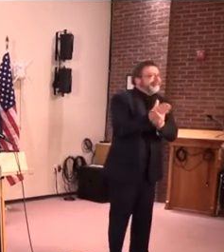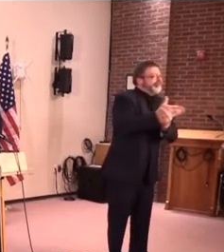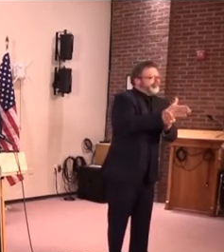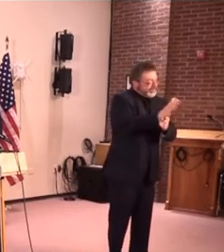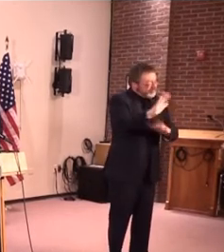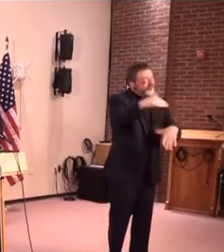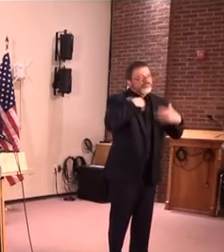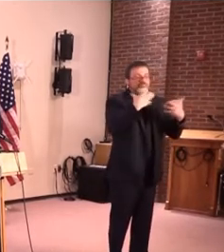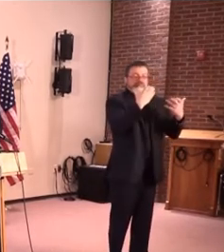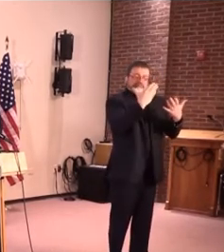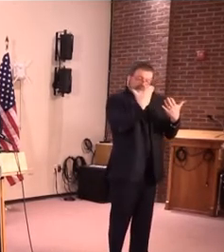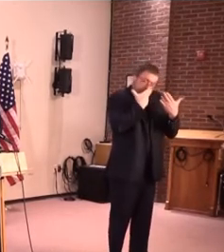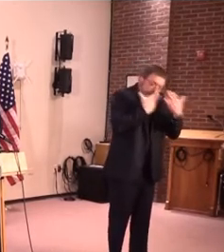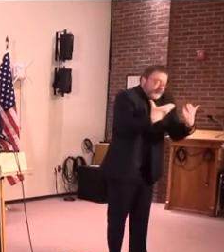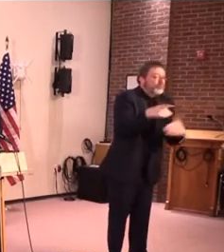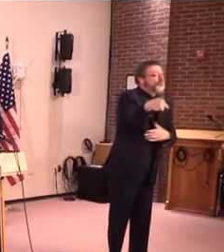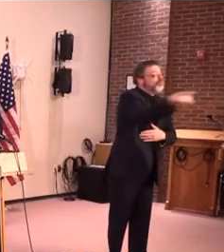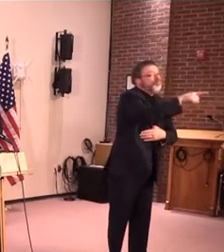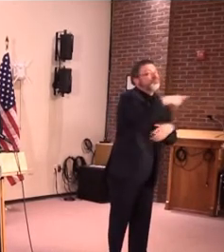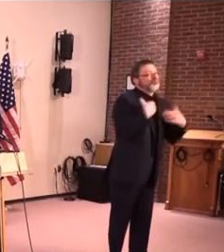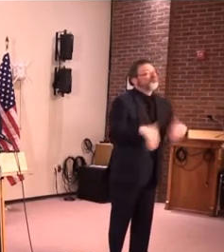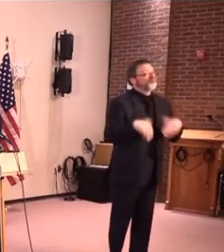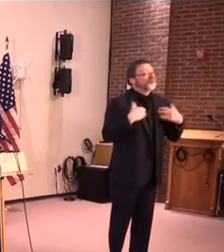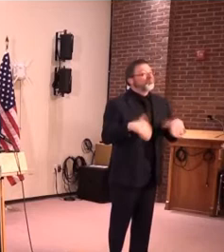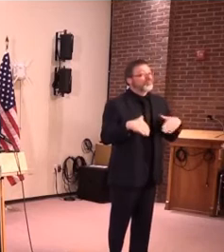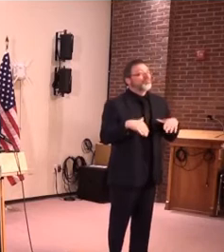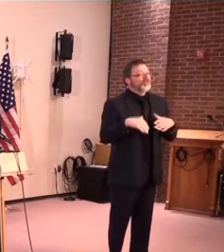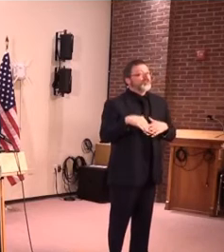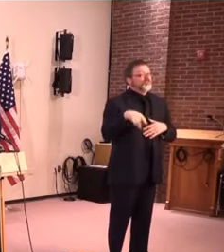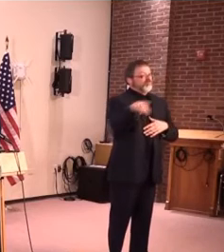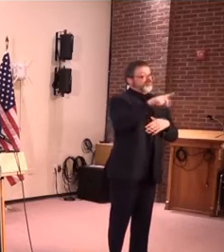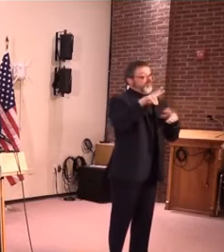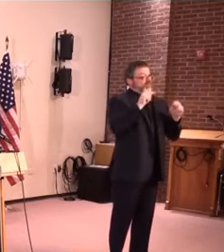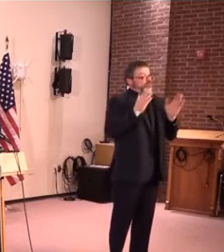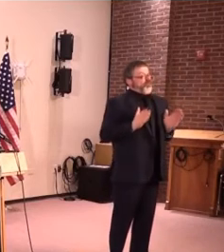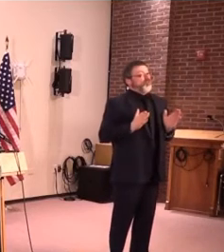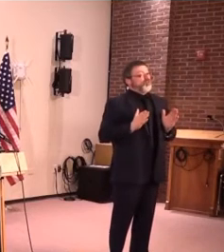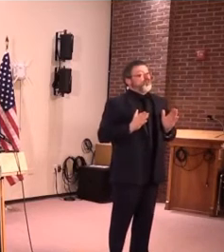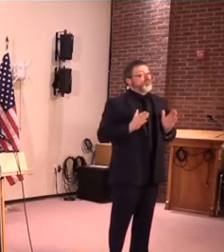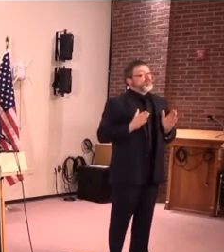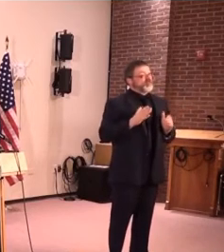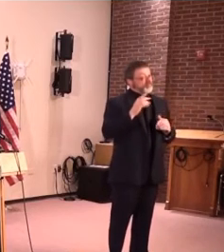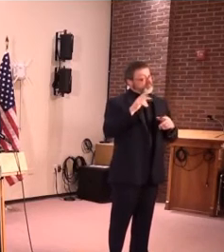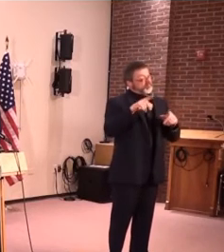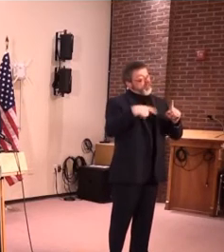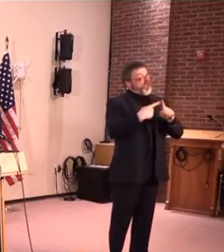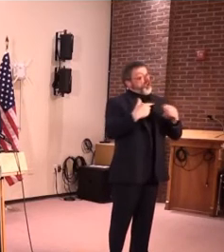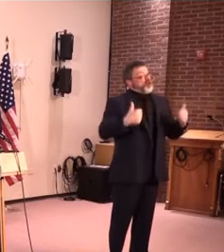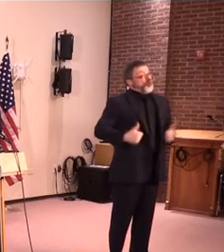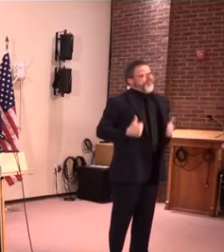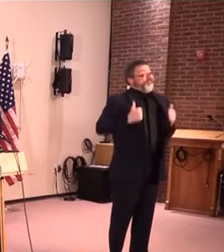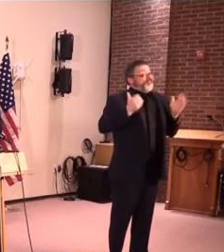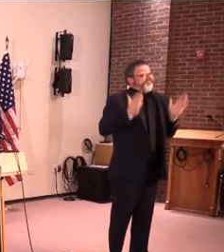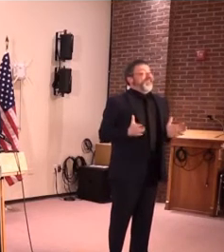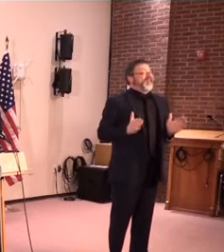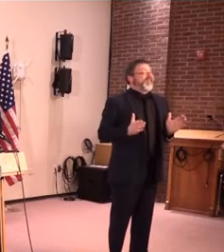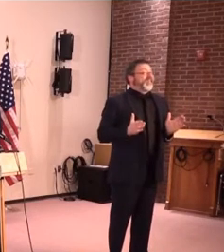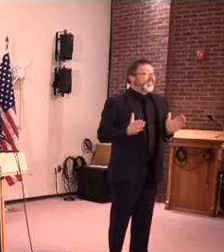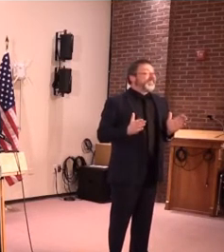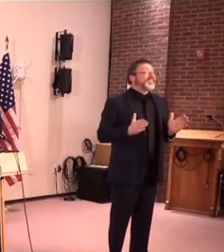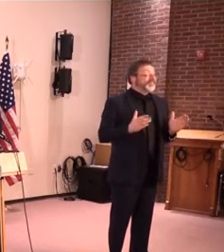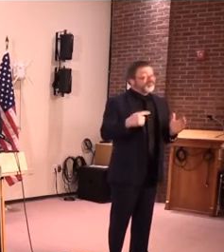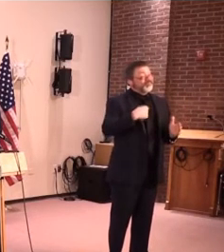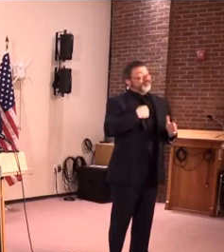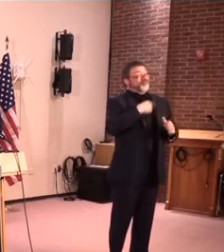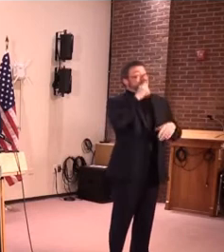survival. Dairy farmers and those who make cheese, butter, yogurt, and ice cream, and milk face an uncertain